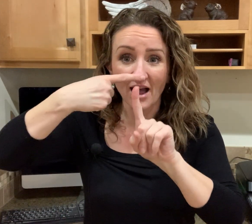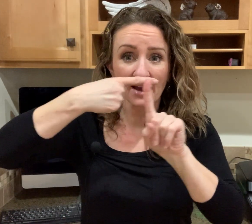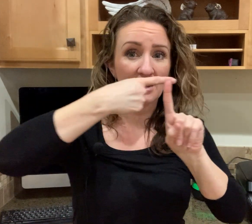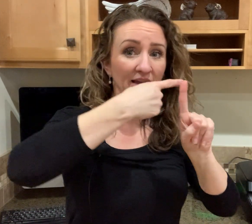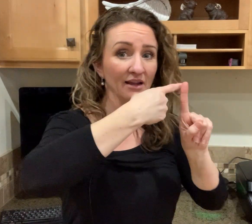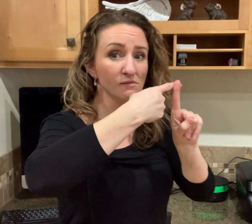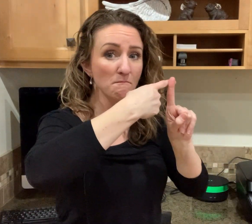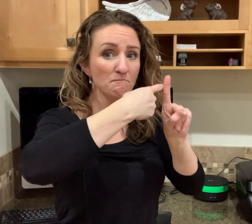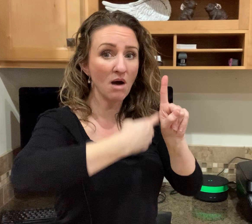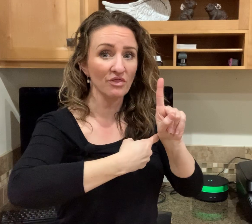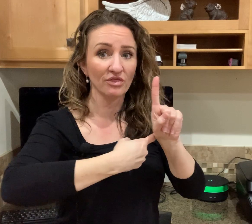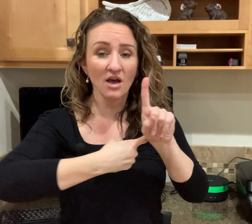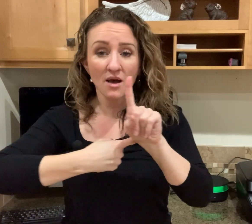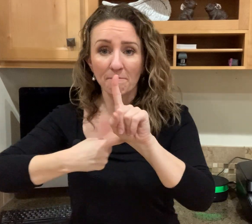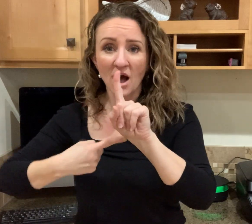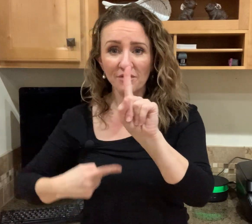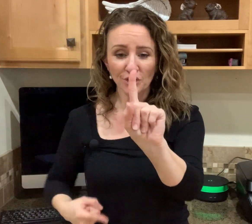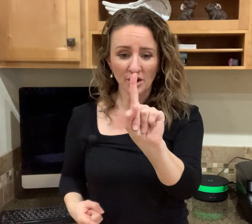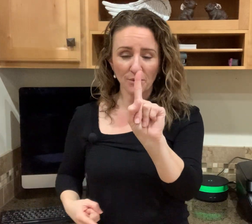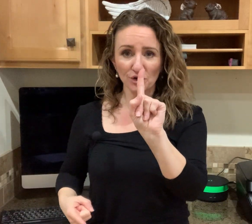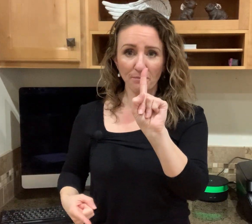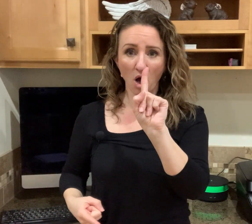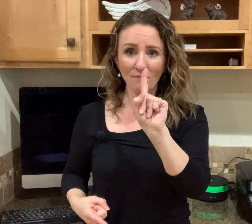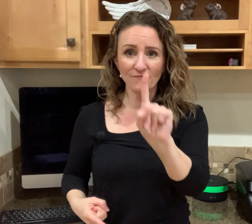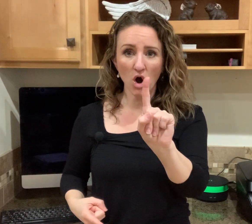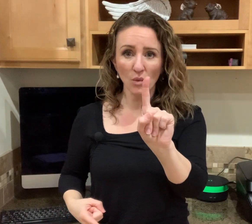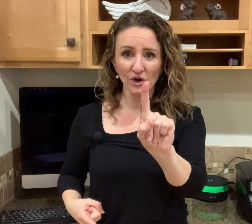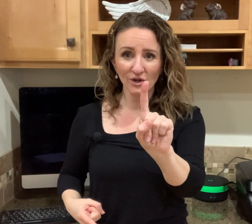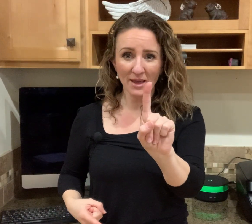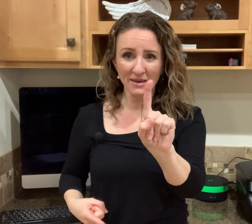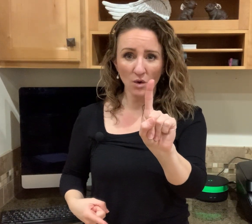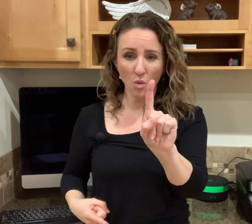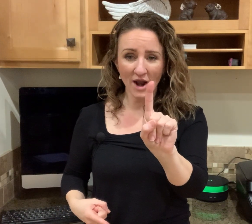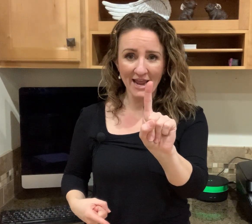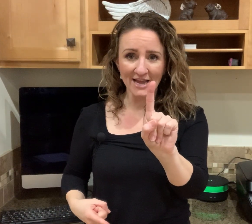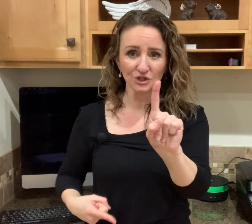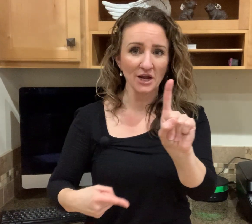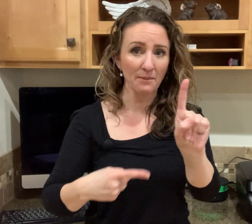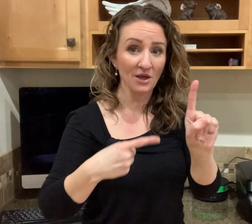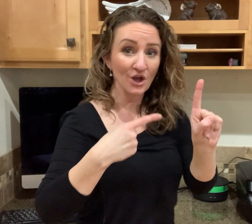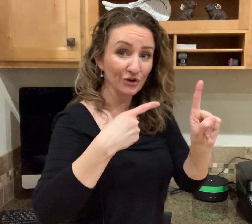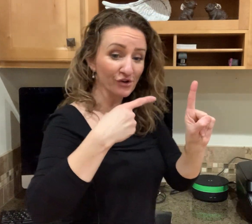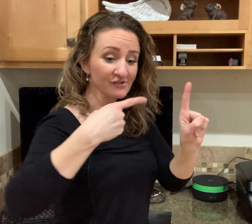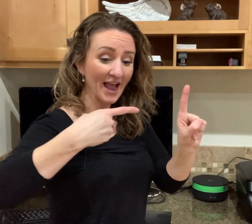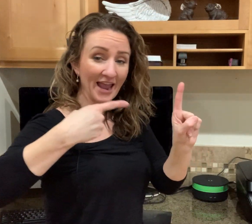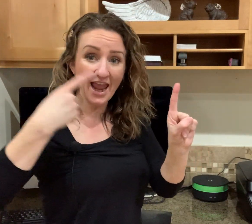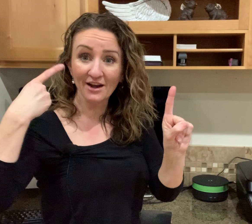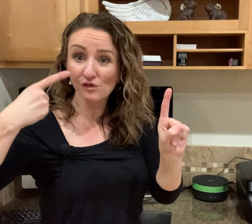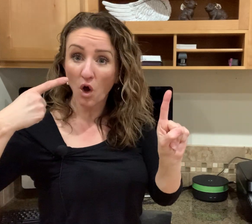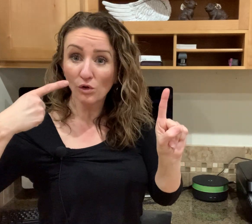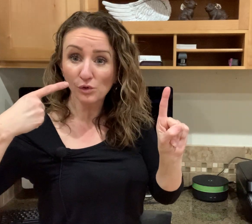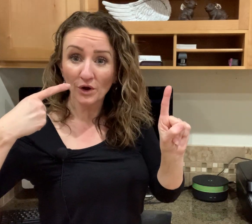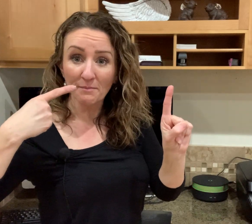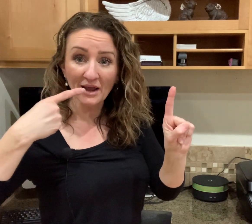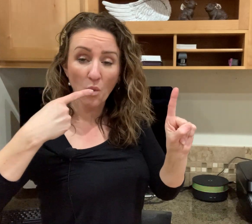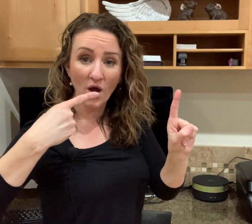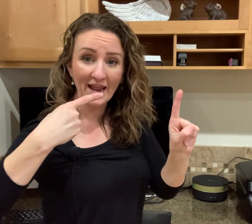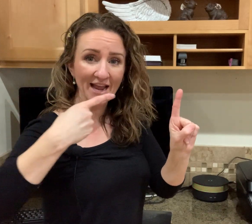sign is month. Month, you're going to put your palm forward and make a one-hand shape. Your second hand is also going to make a one-hand